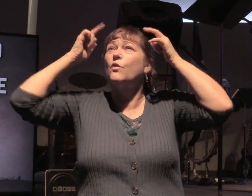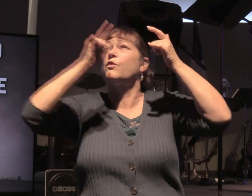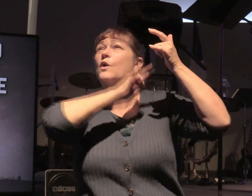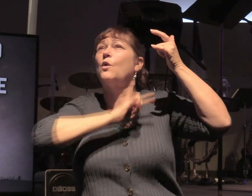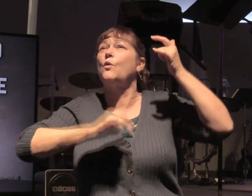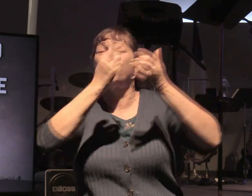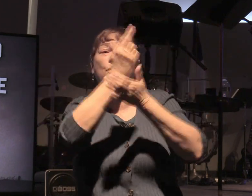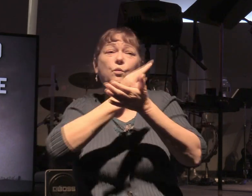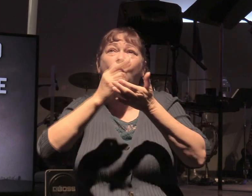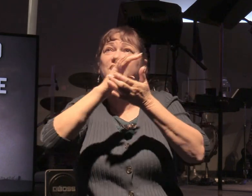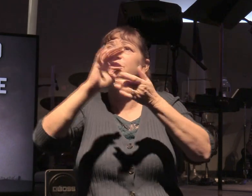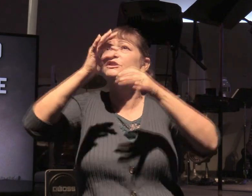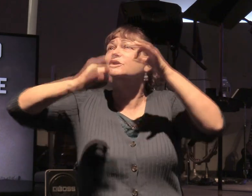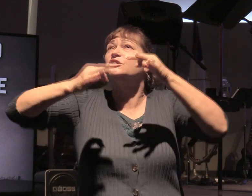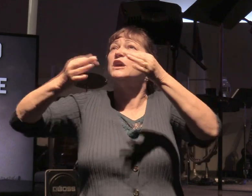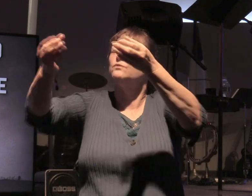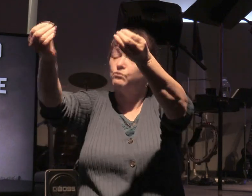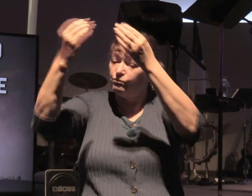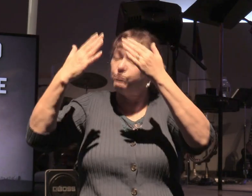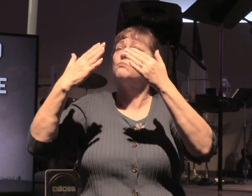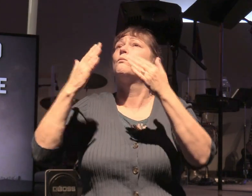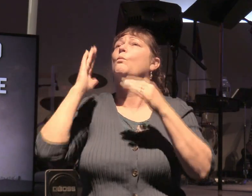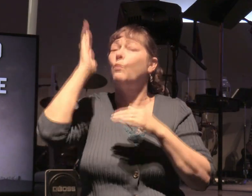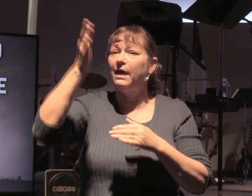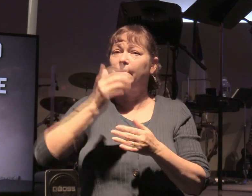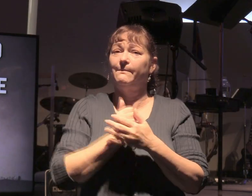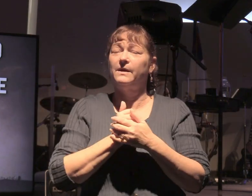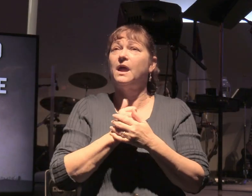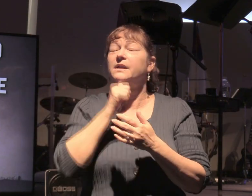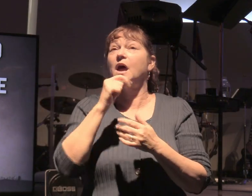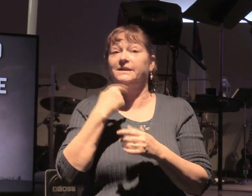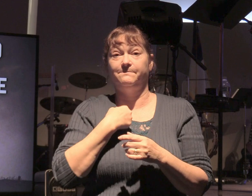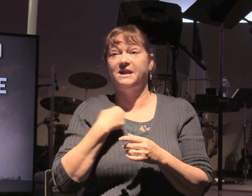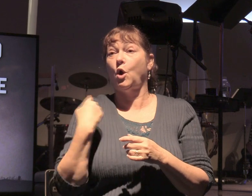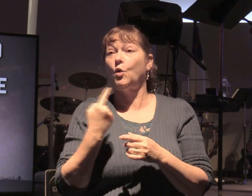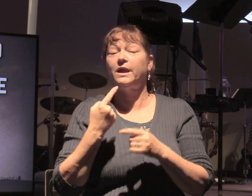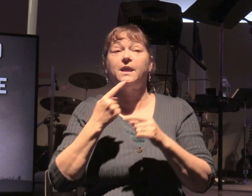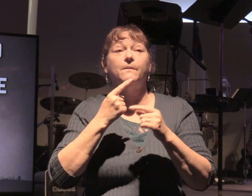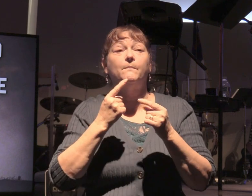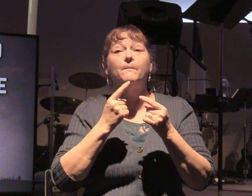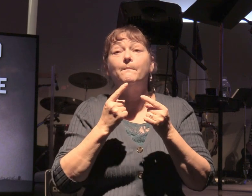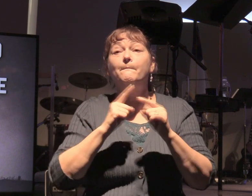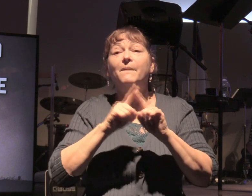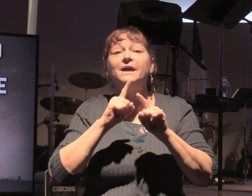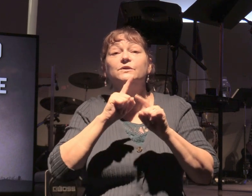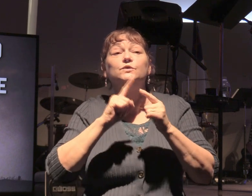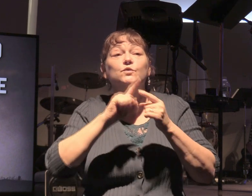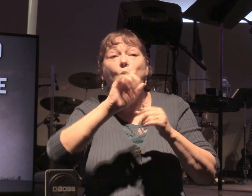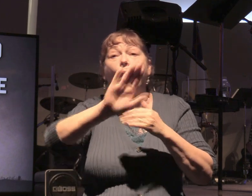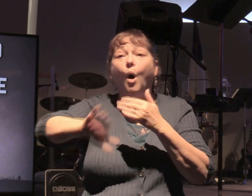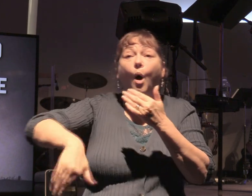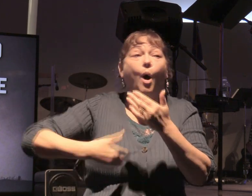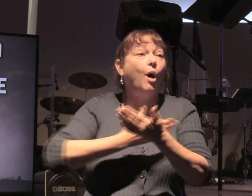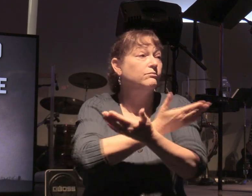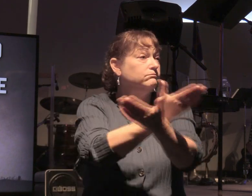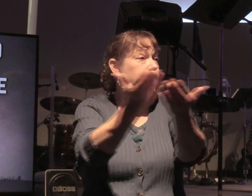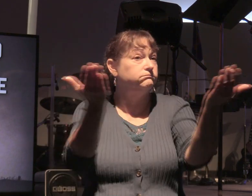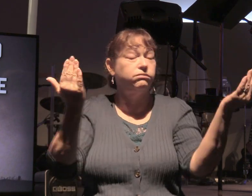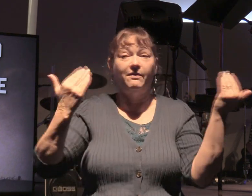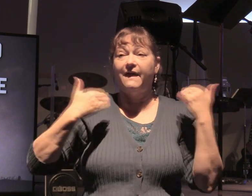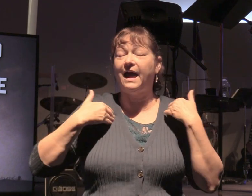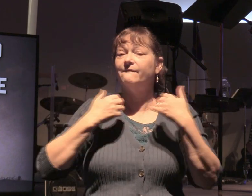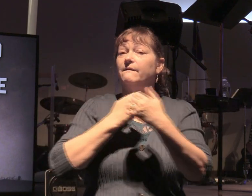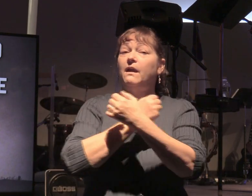will give to me on that day. And not to me only, but also to all who